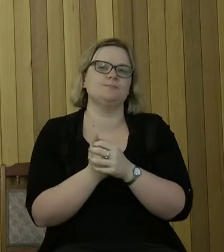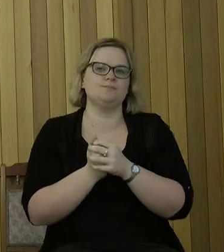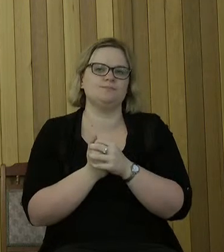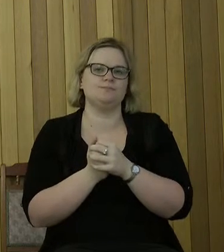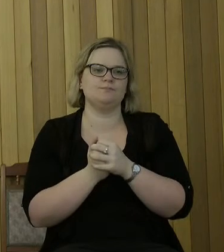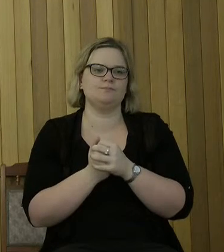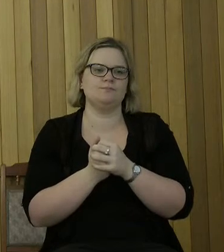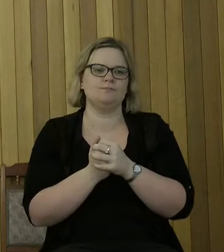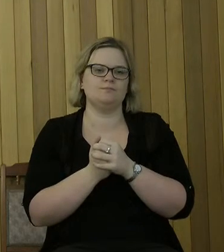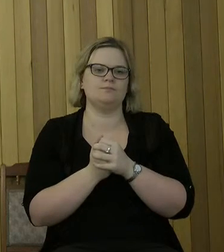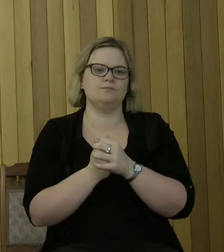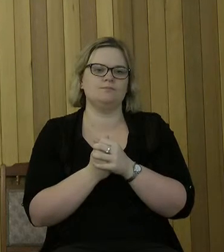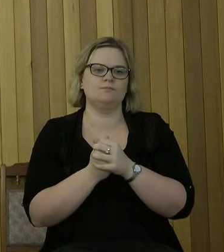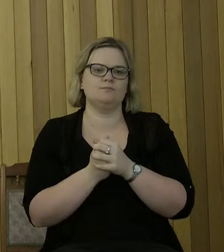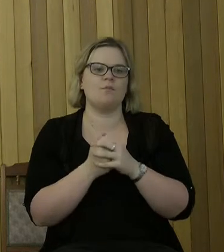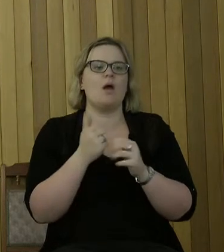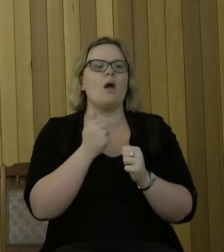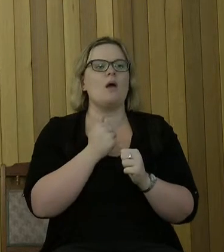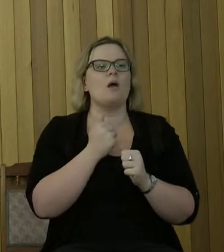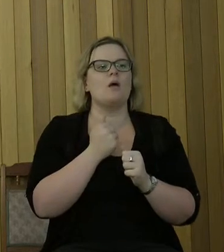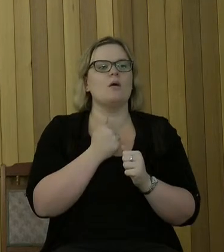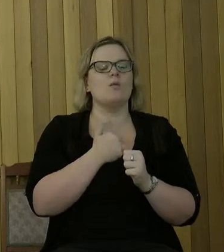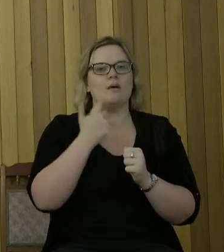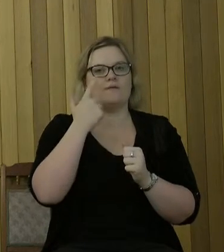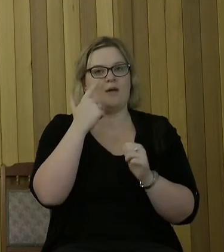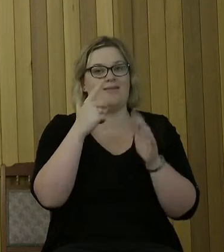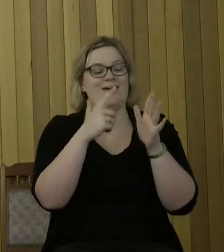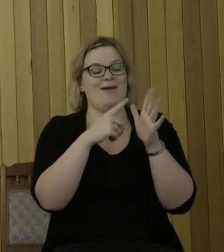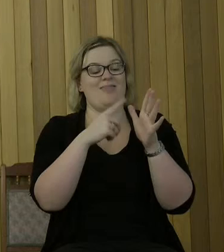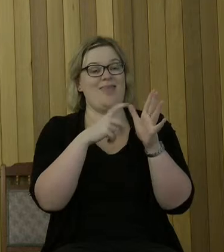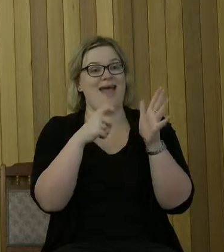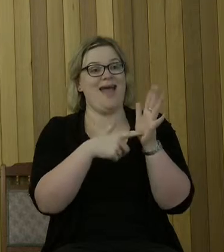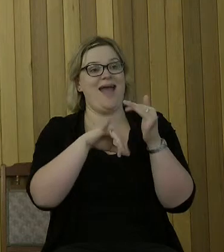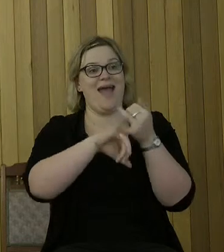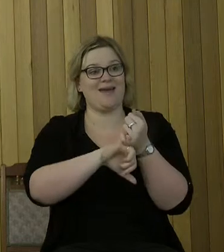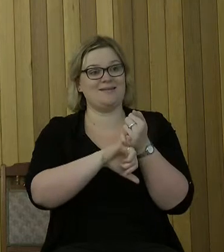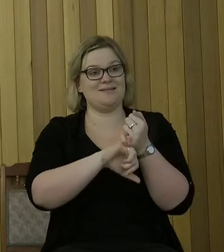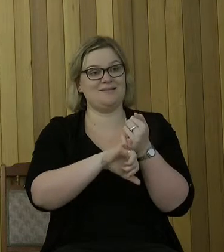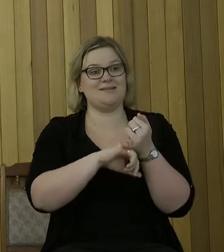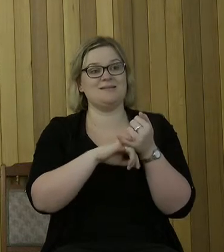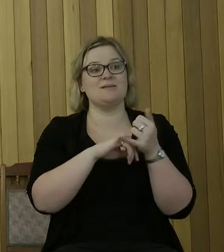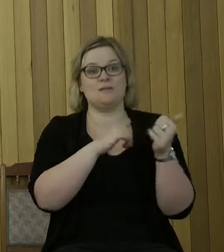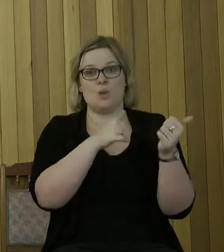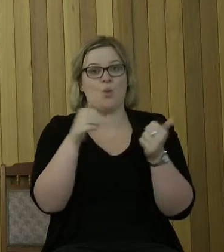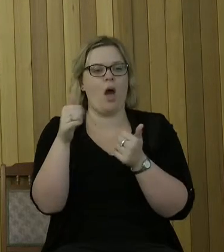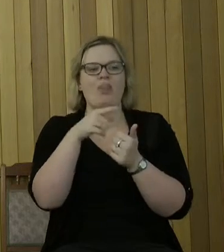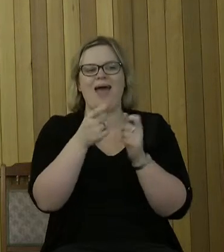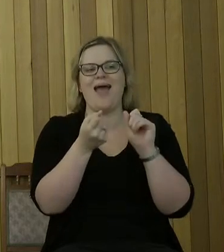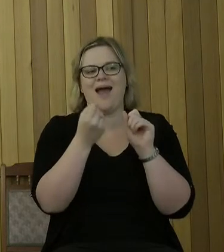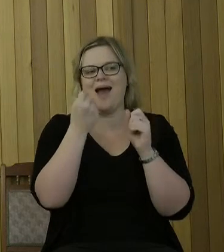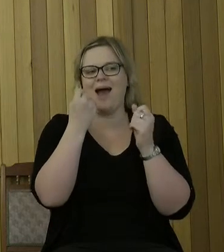And we find the early church, the book of Acts, did this really well. They got